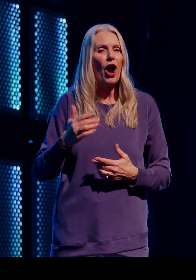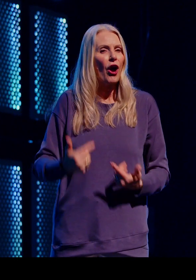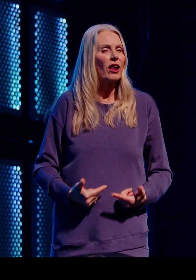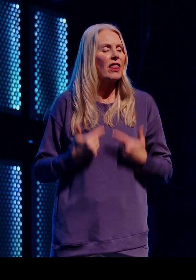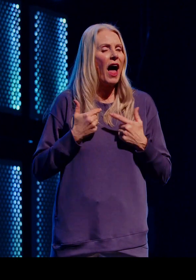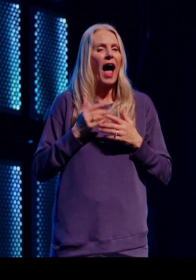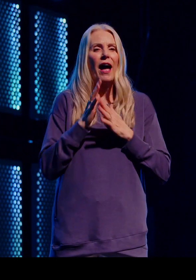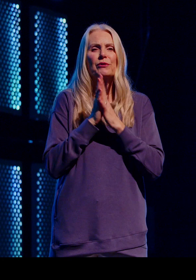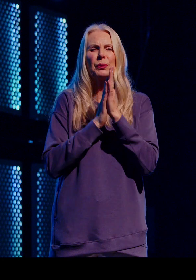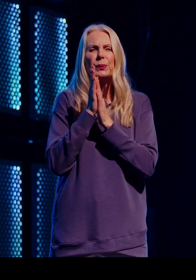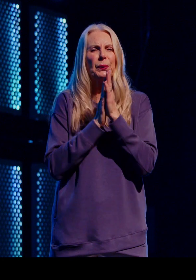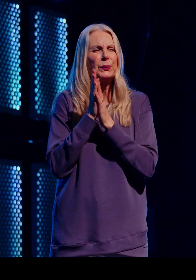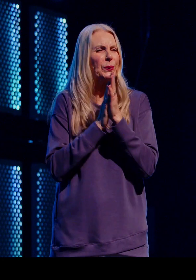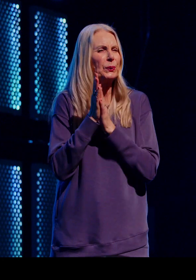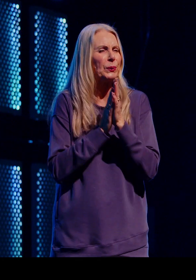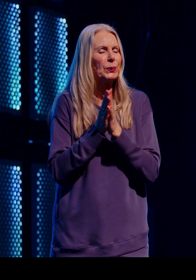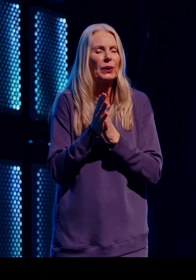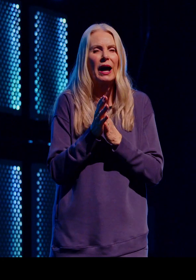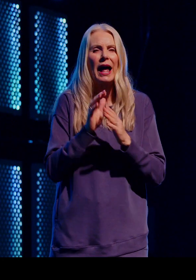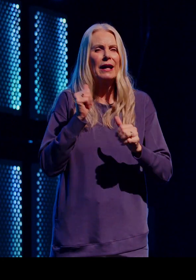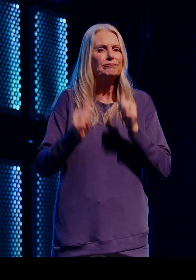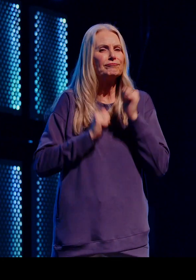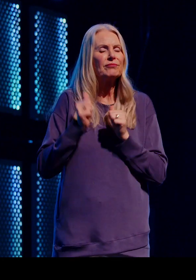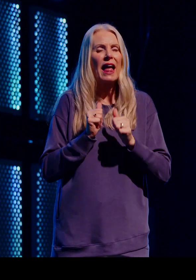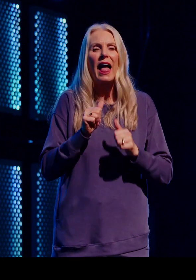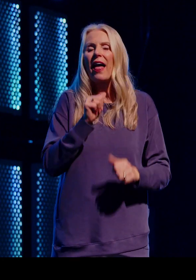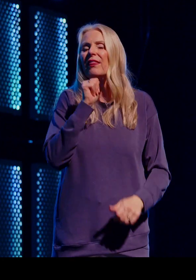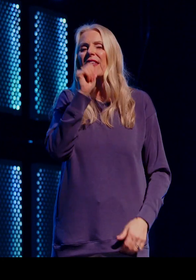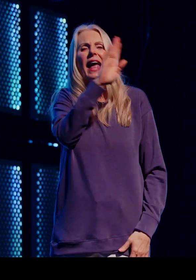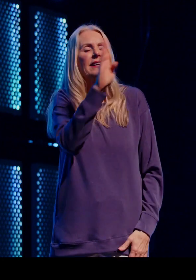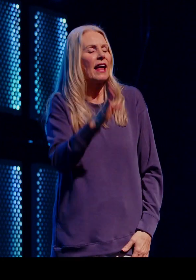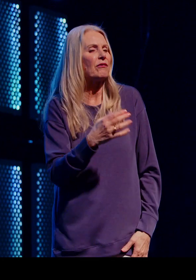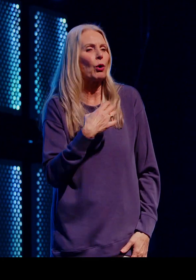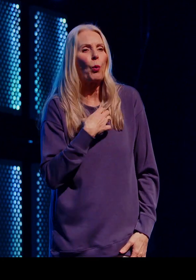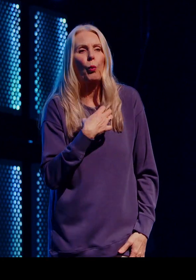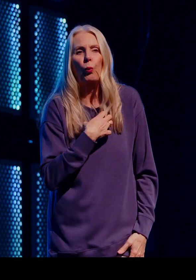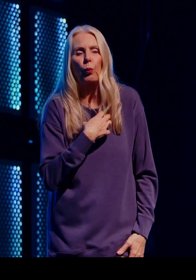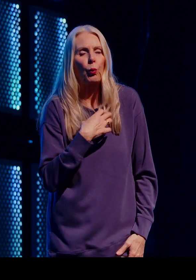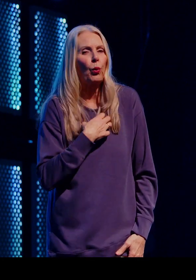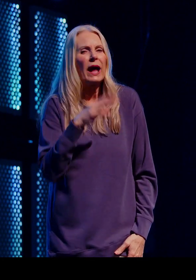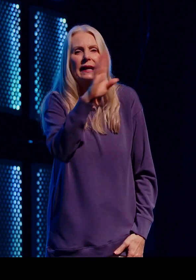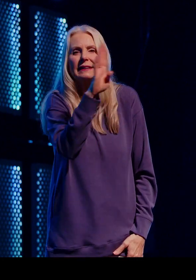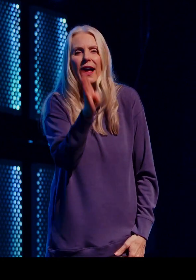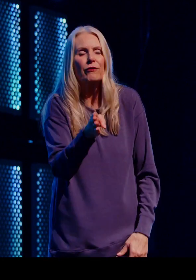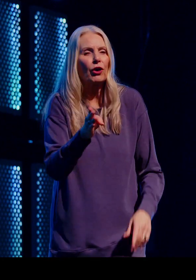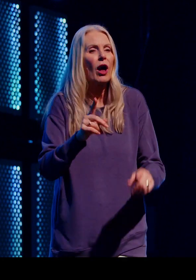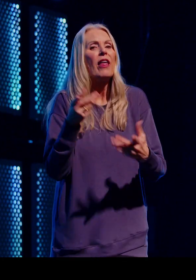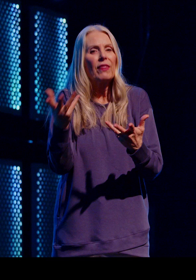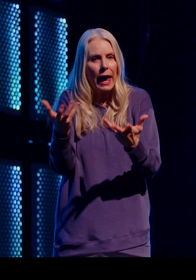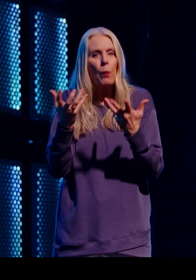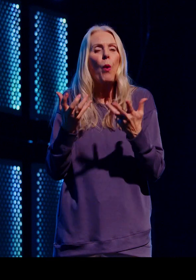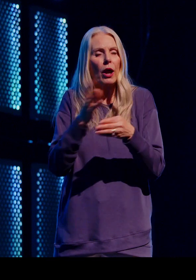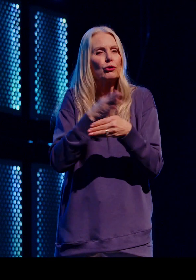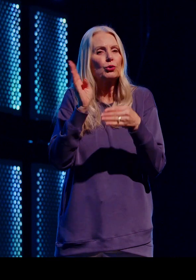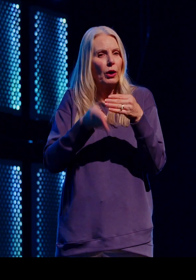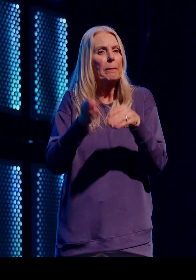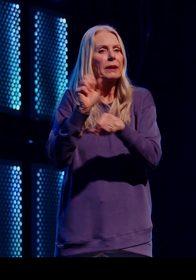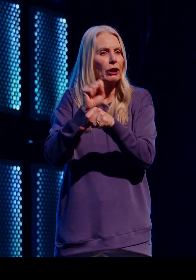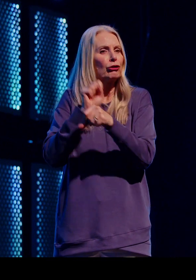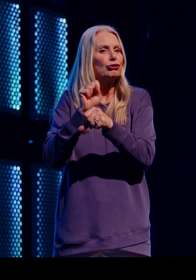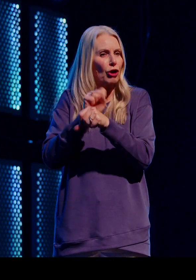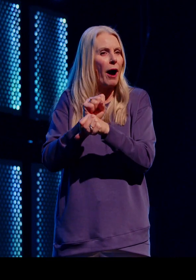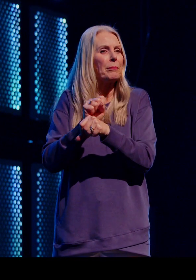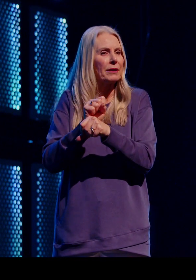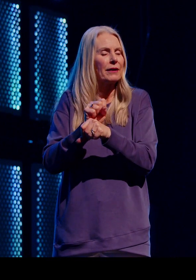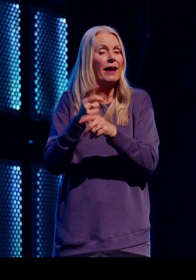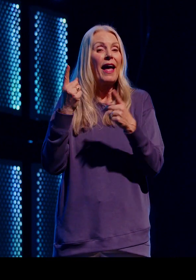these guys came out. They were not whining. They were not complaining. But they were out to get a job done, and they did.